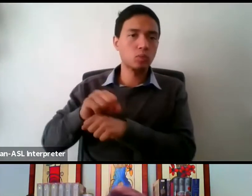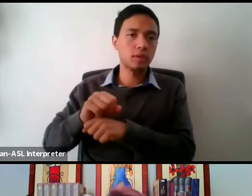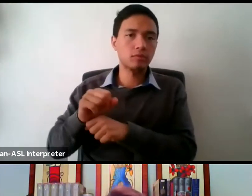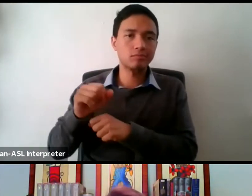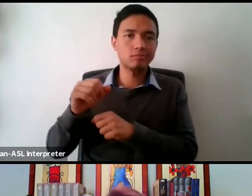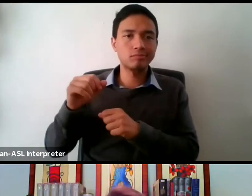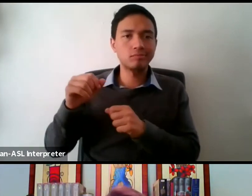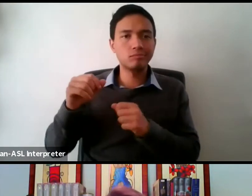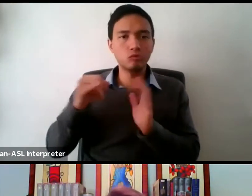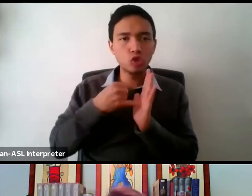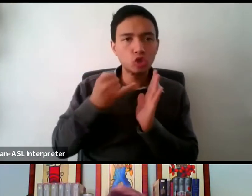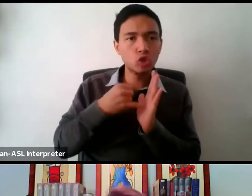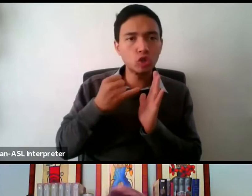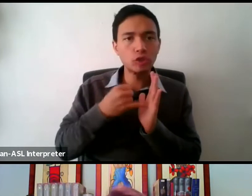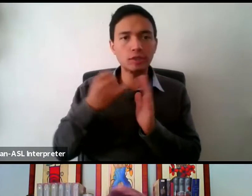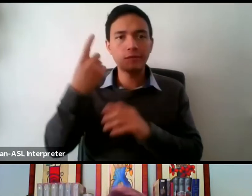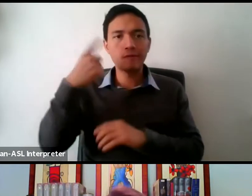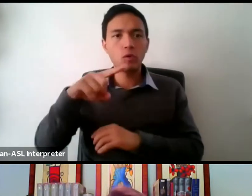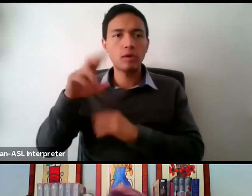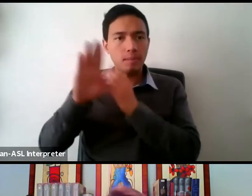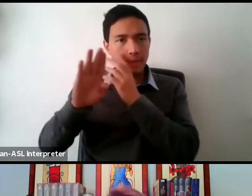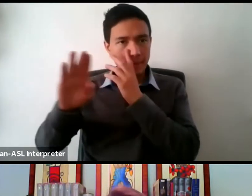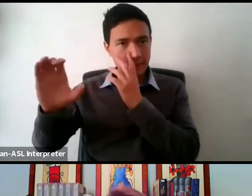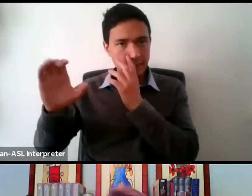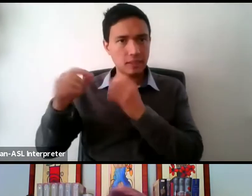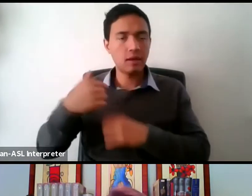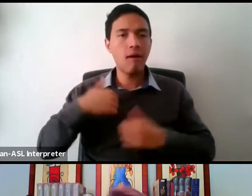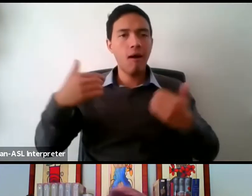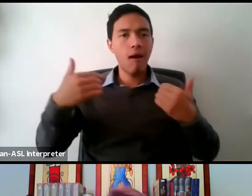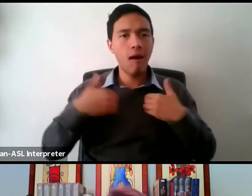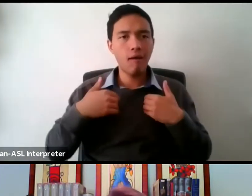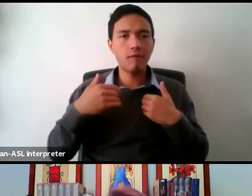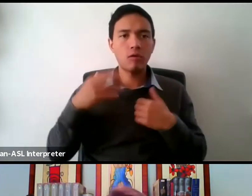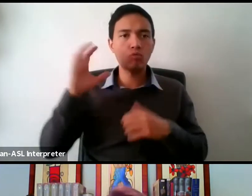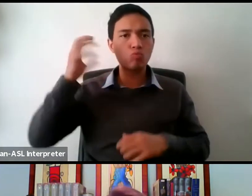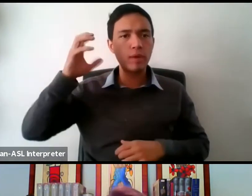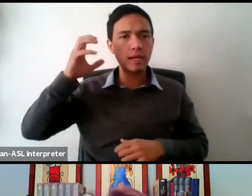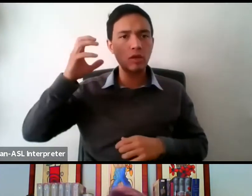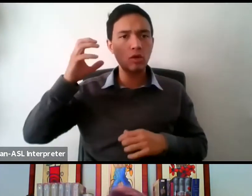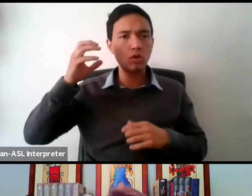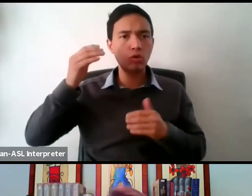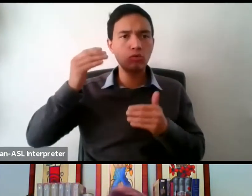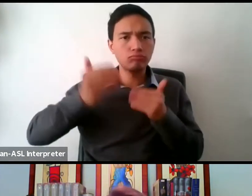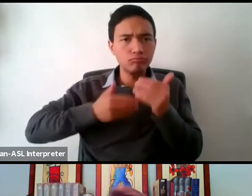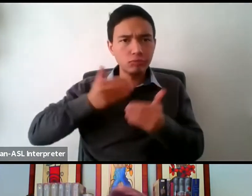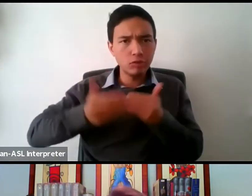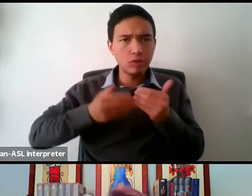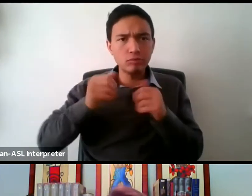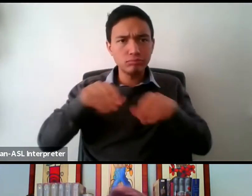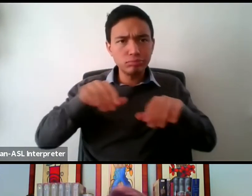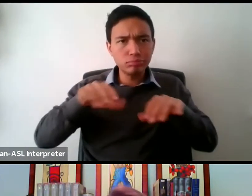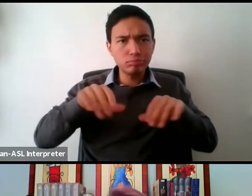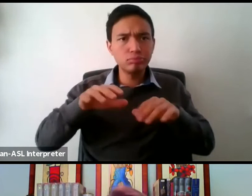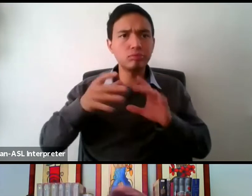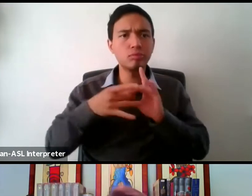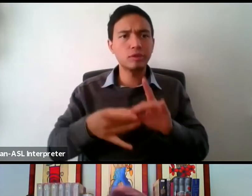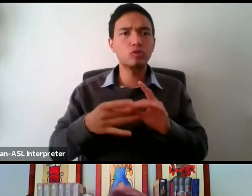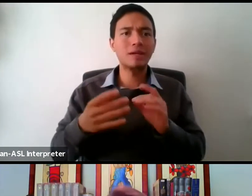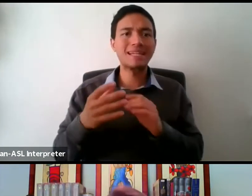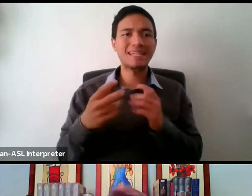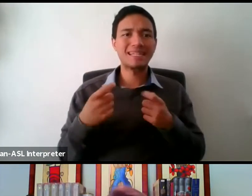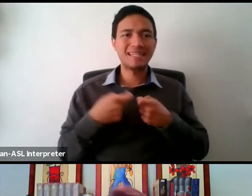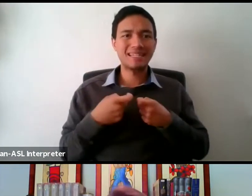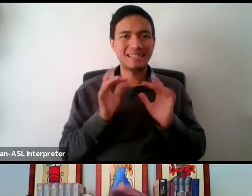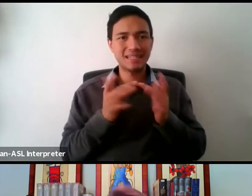to be able to produce and make and host a radio series on digital technology. And one episode was about